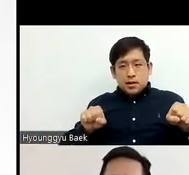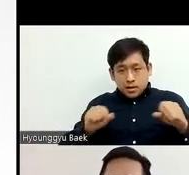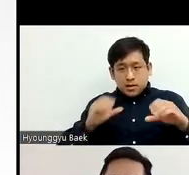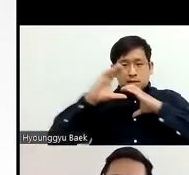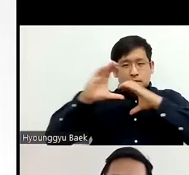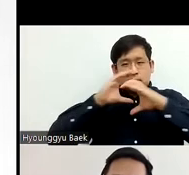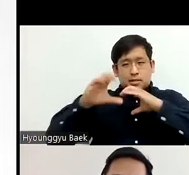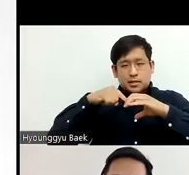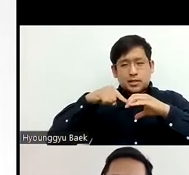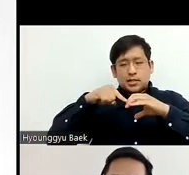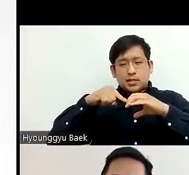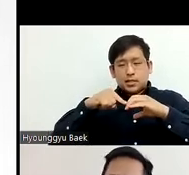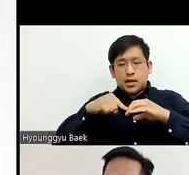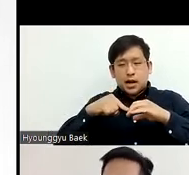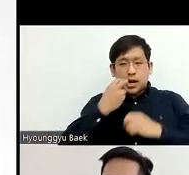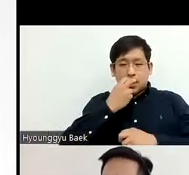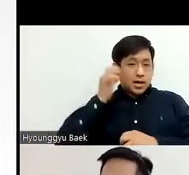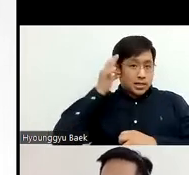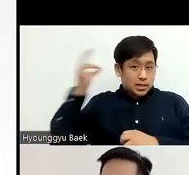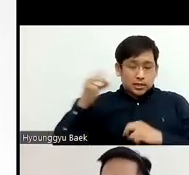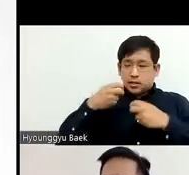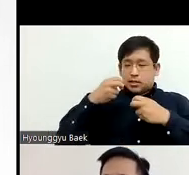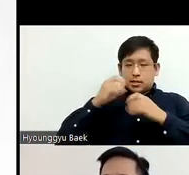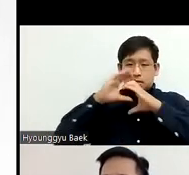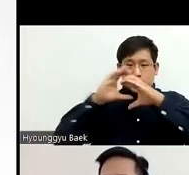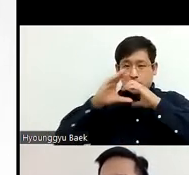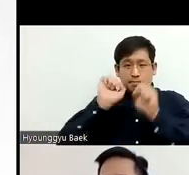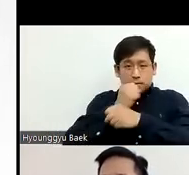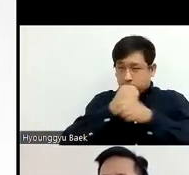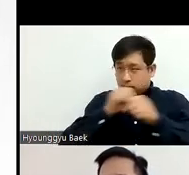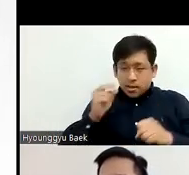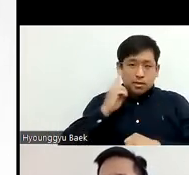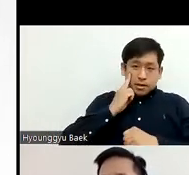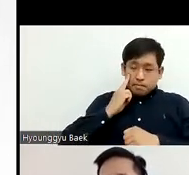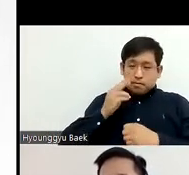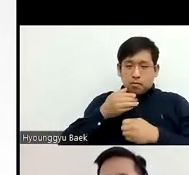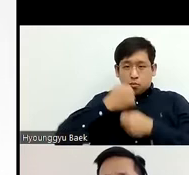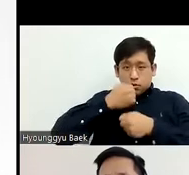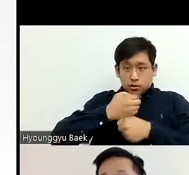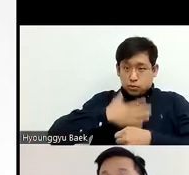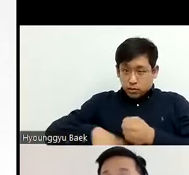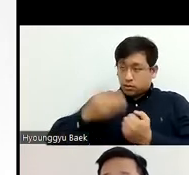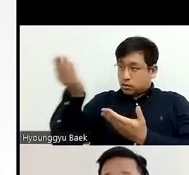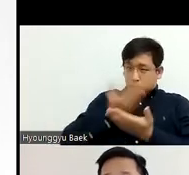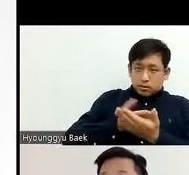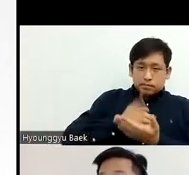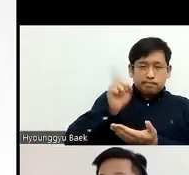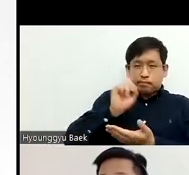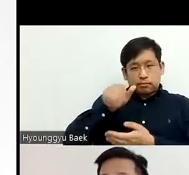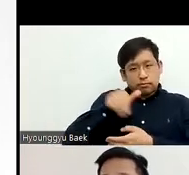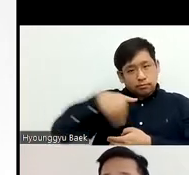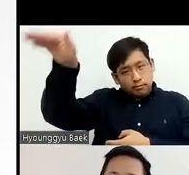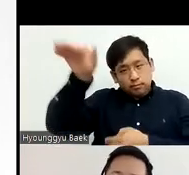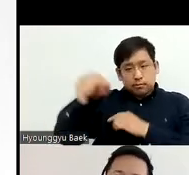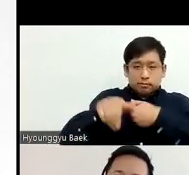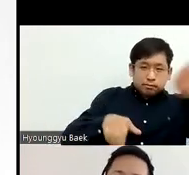deaf person, we see communication being a barrier. Many companies find it a reason as to